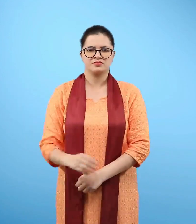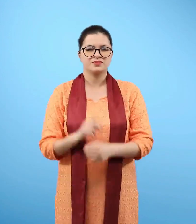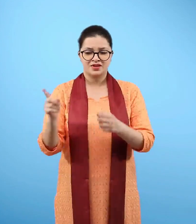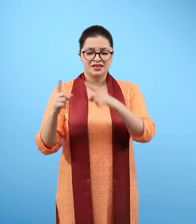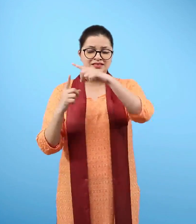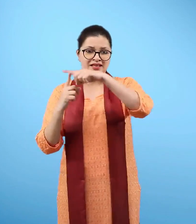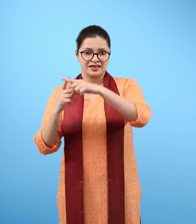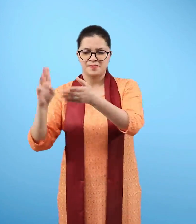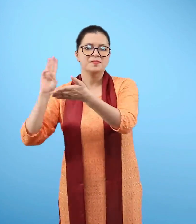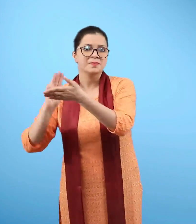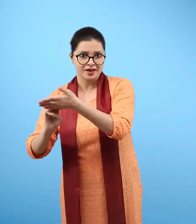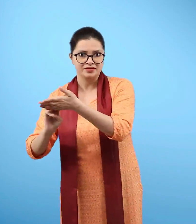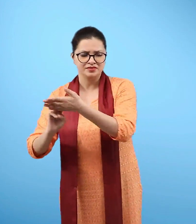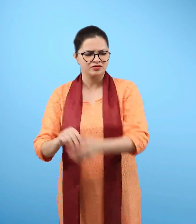Tilak Marg.